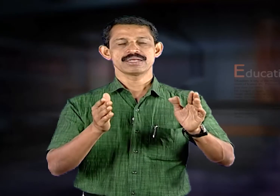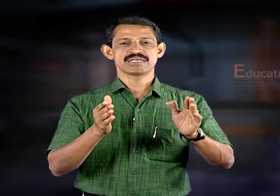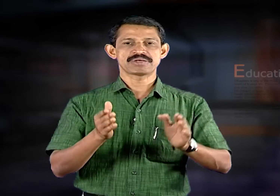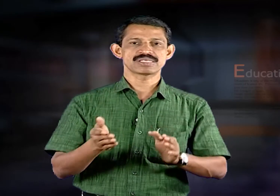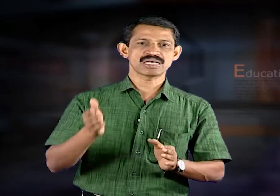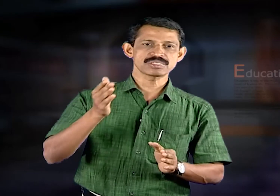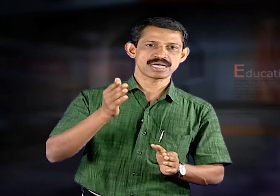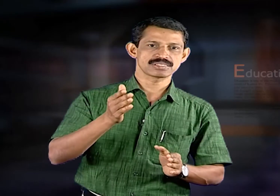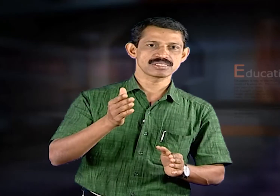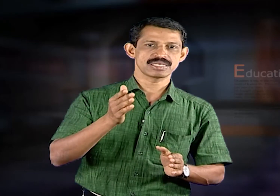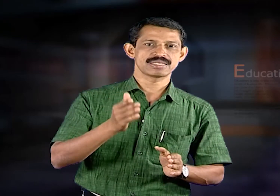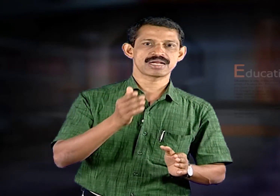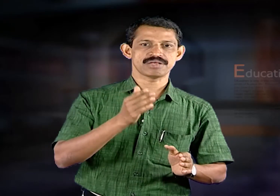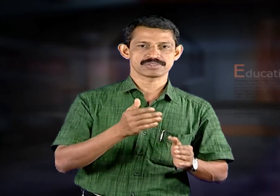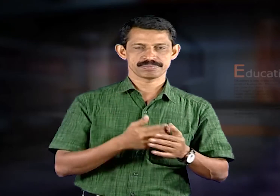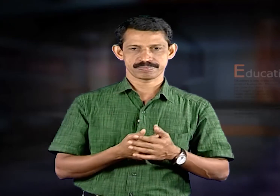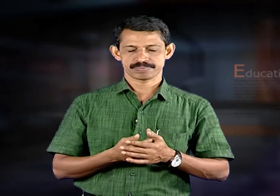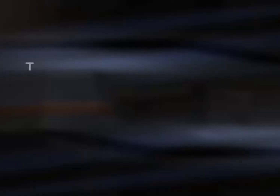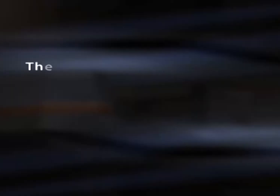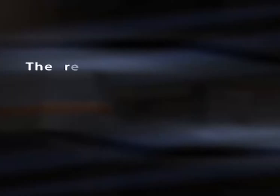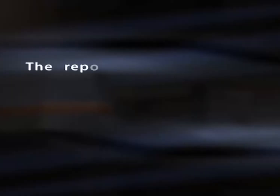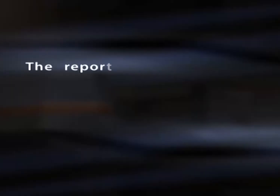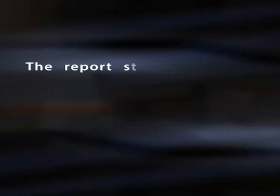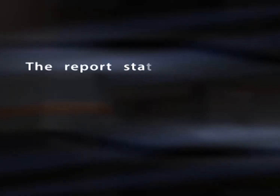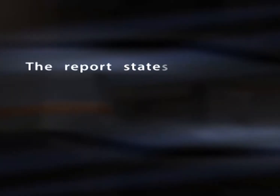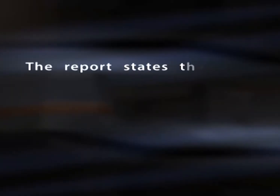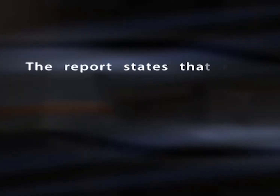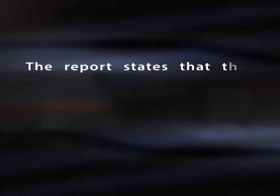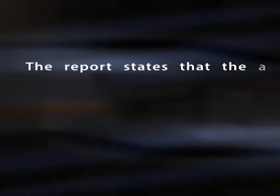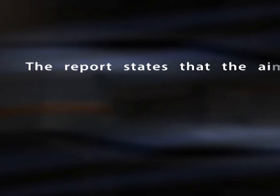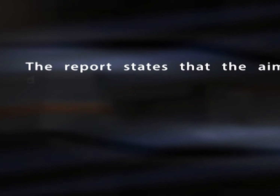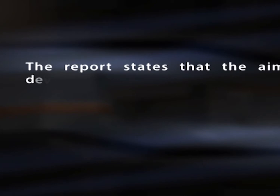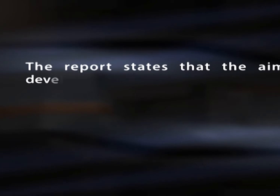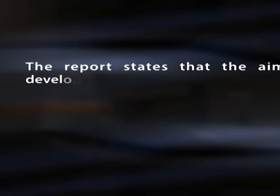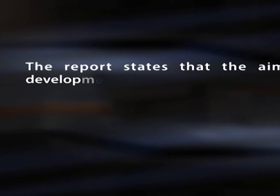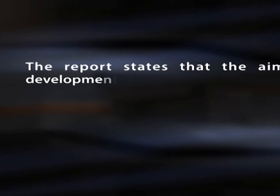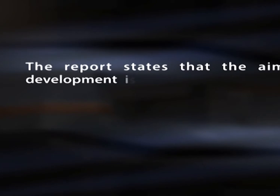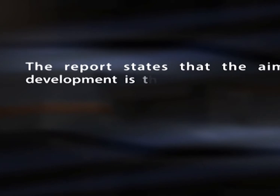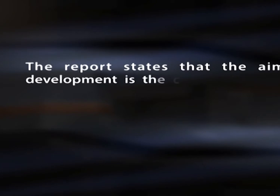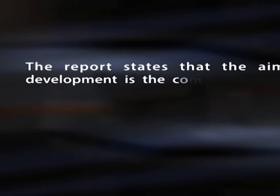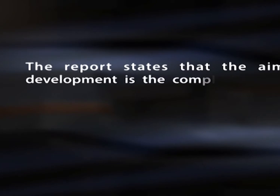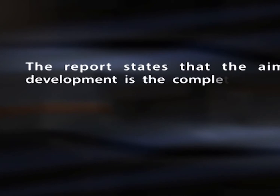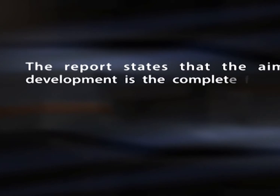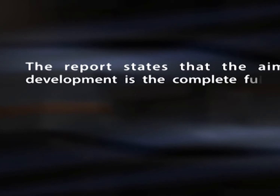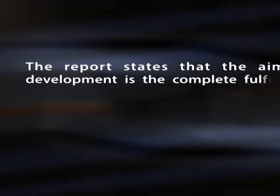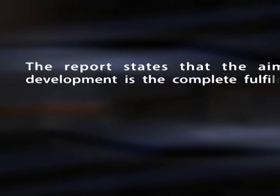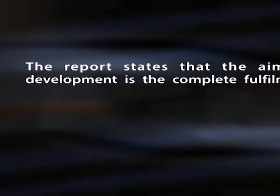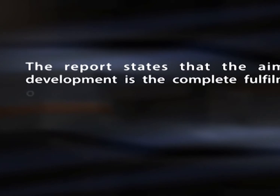different circumstances in their lives. The report states that the aim of development is the complete fulfillment